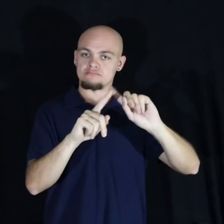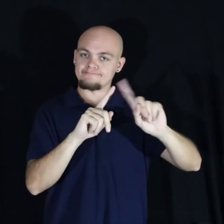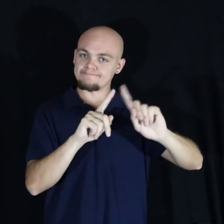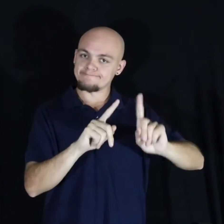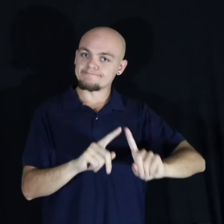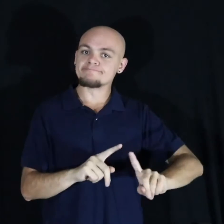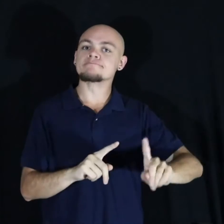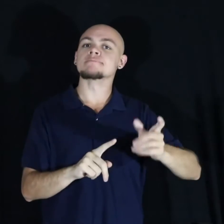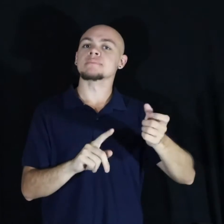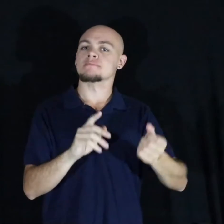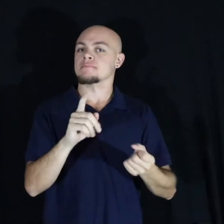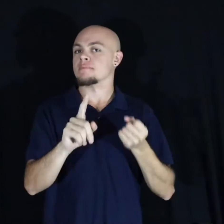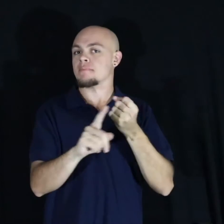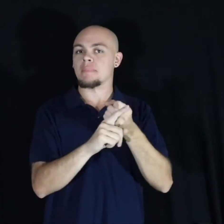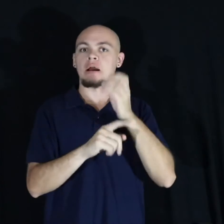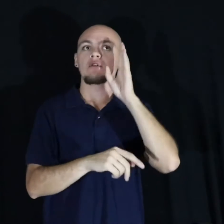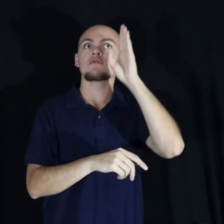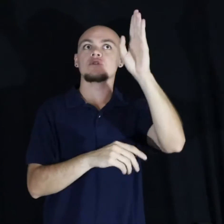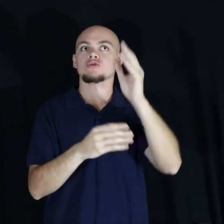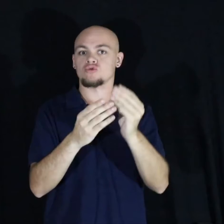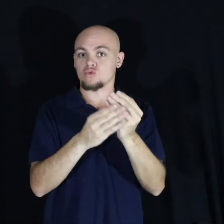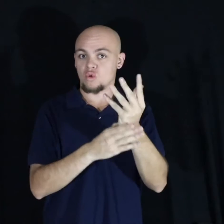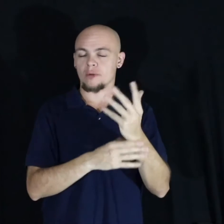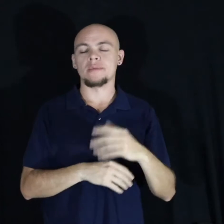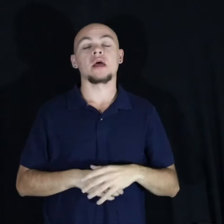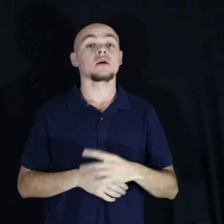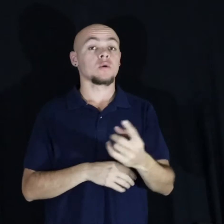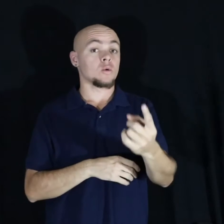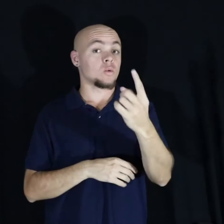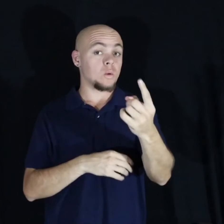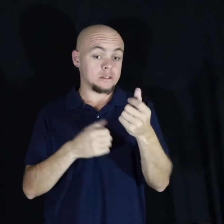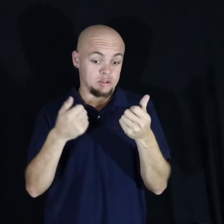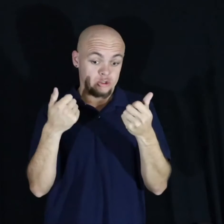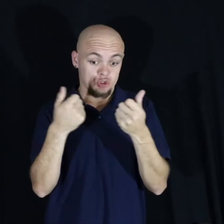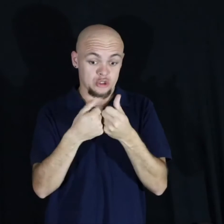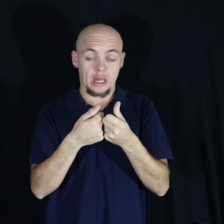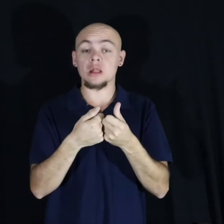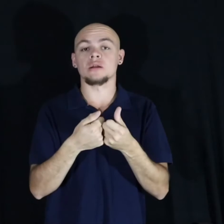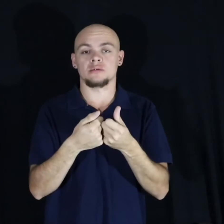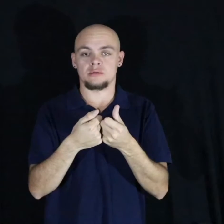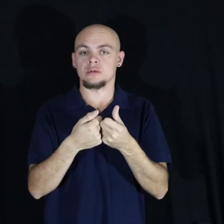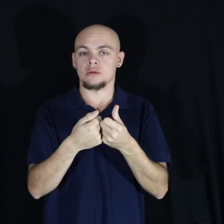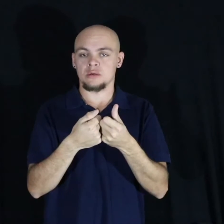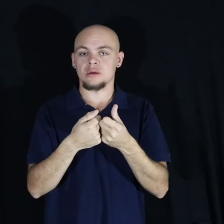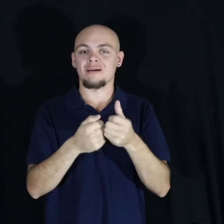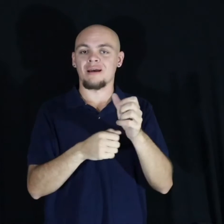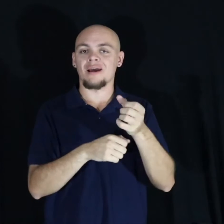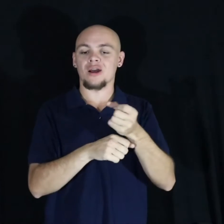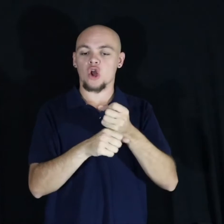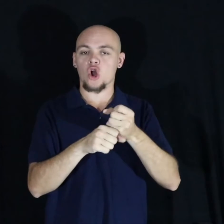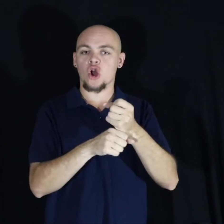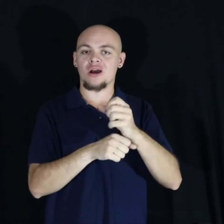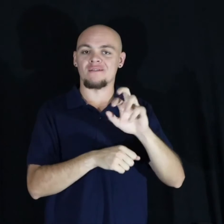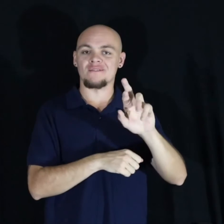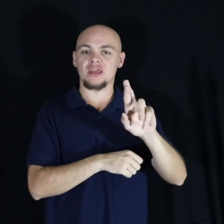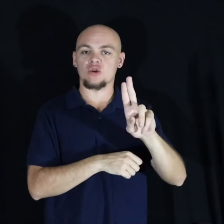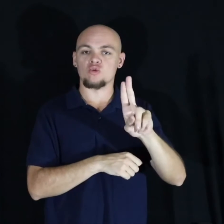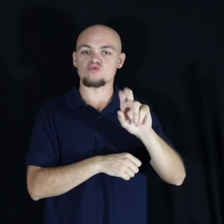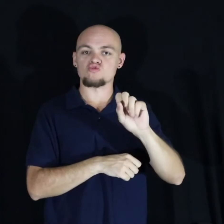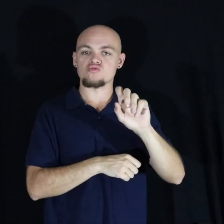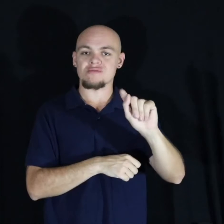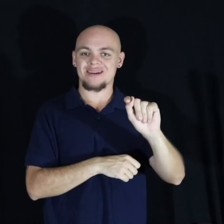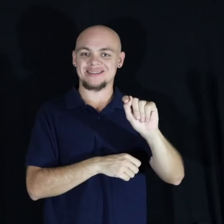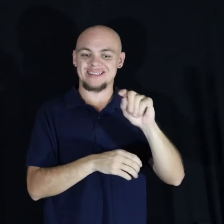future growth. One of the biggest challenges that coffee producers face is the emergence of coffee rust within the leaves that, if